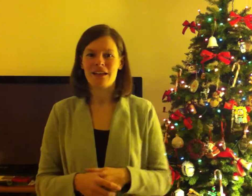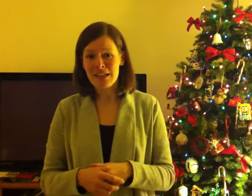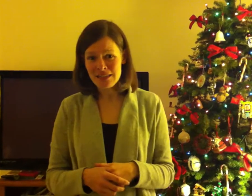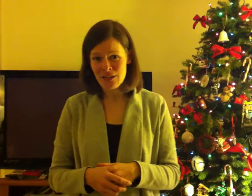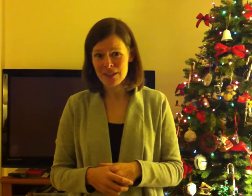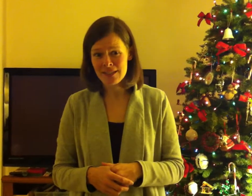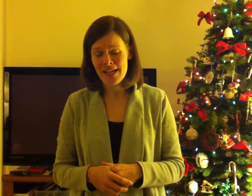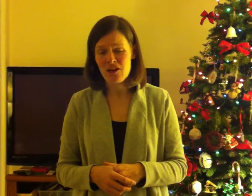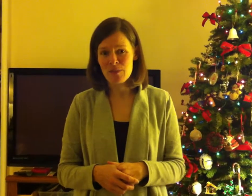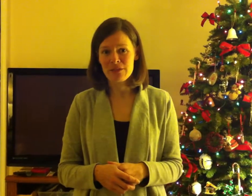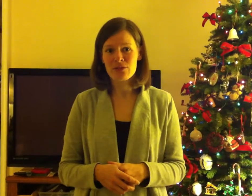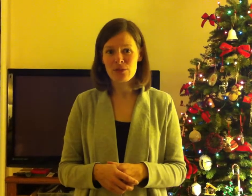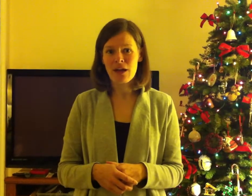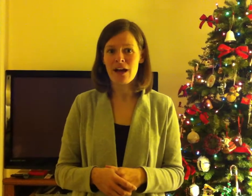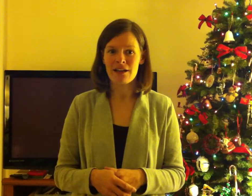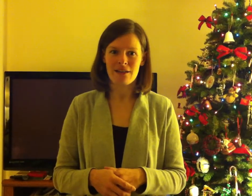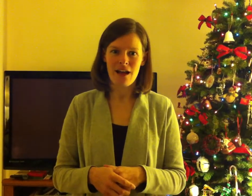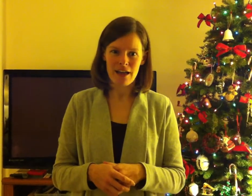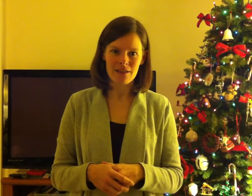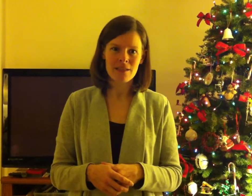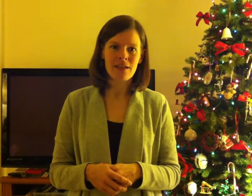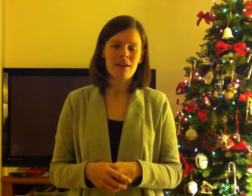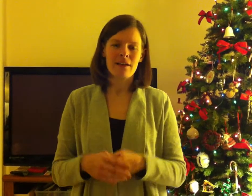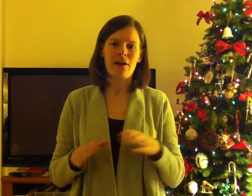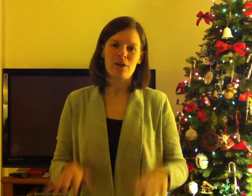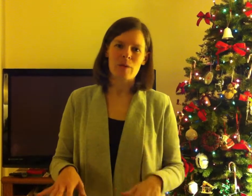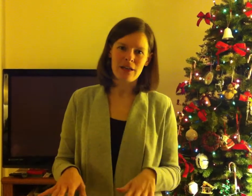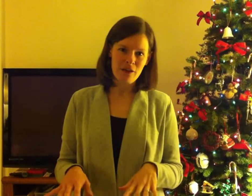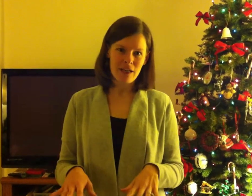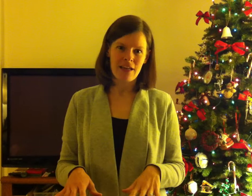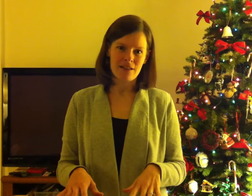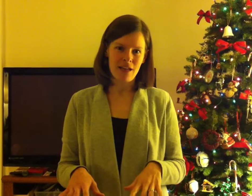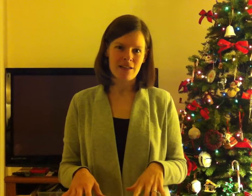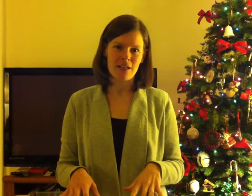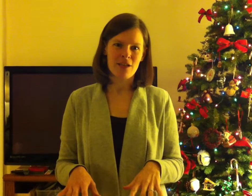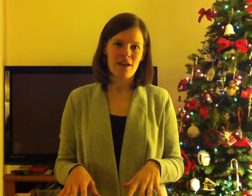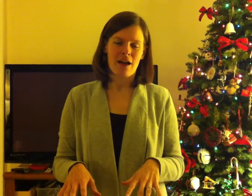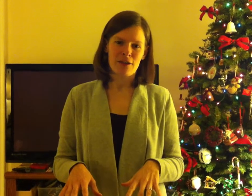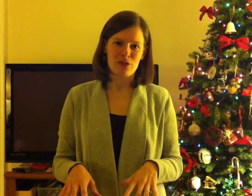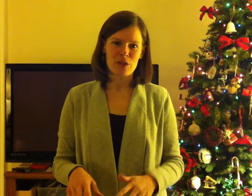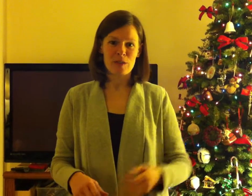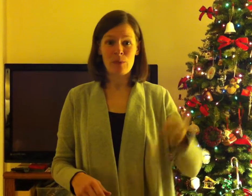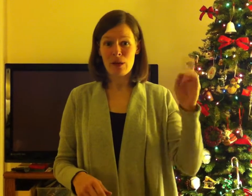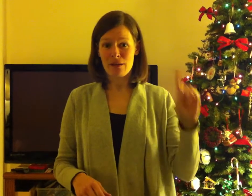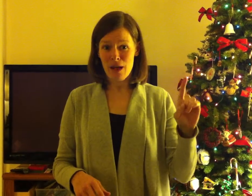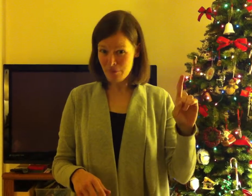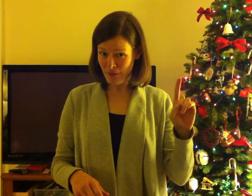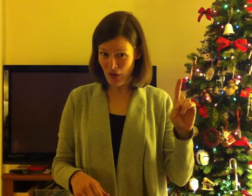in excelsis Deo means to God in the highest. Now with my younger kids that I teach, I usually just point up for